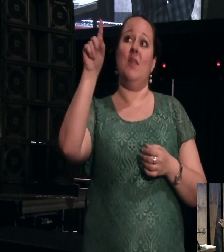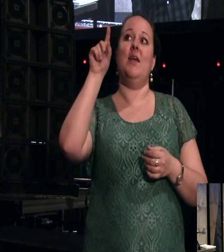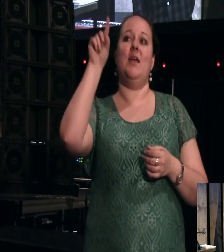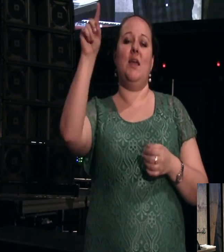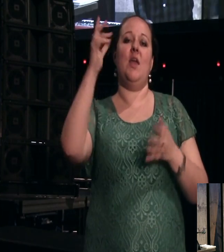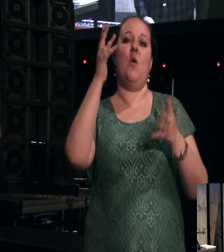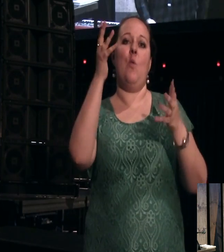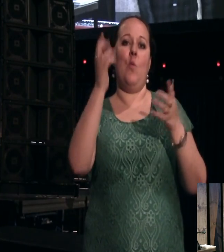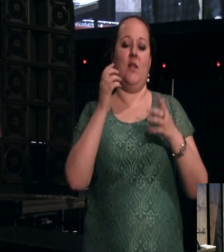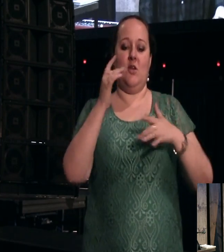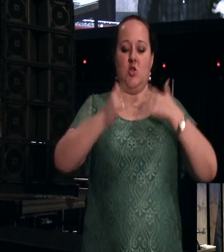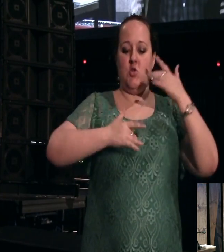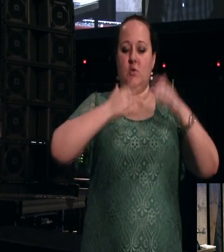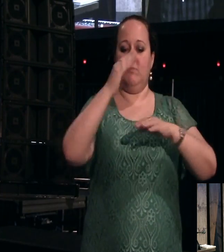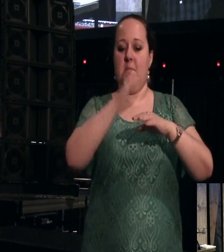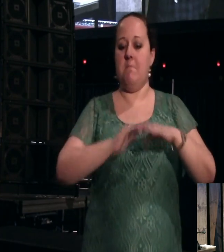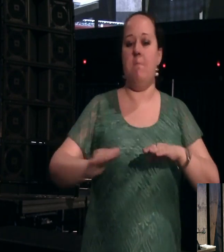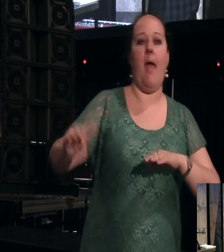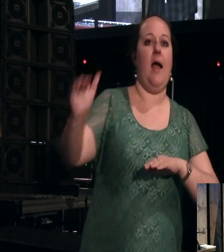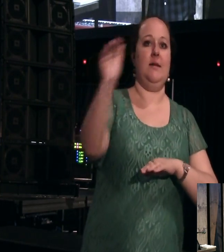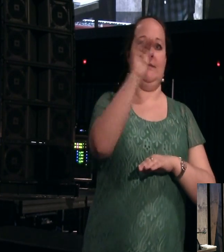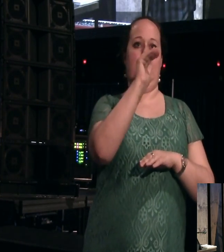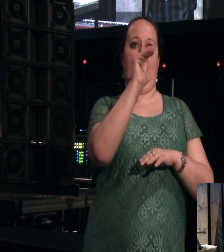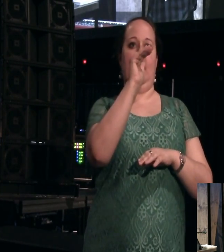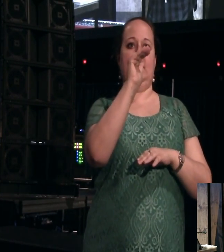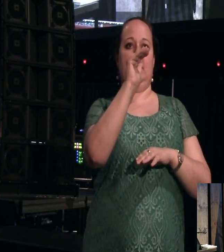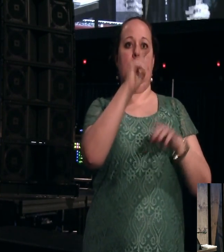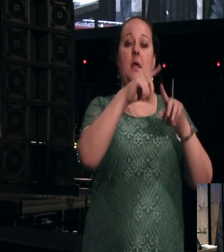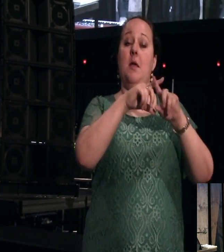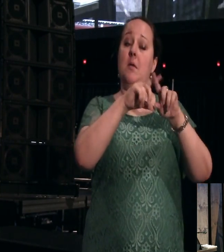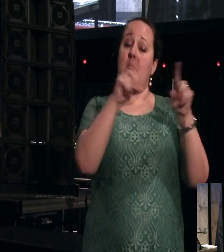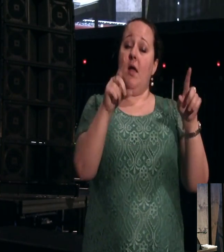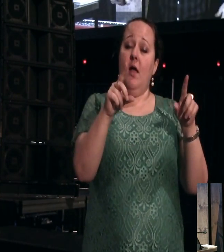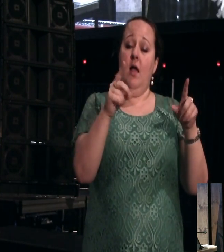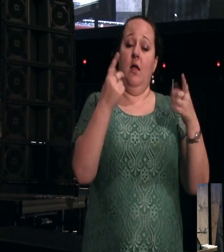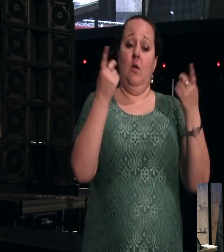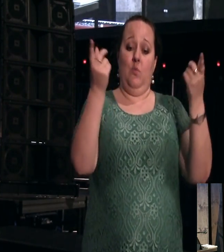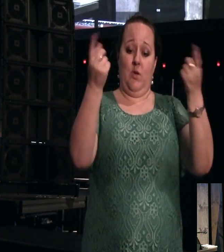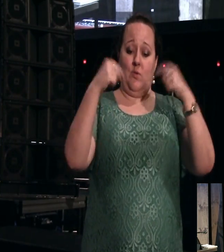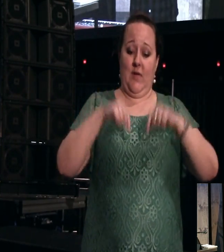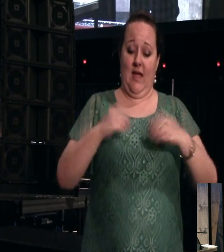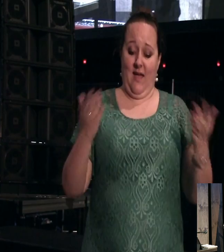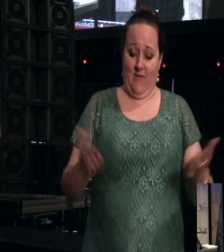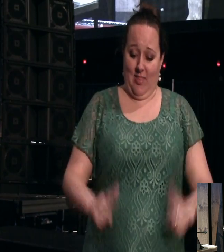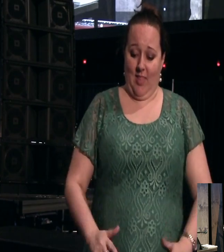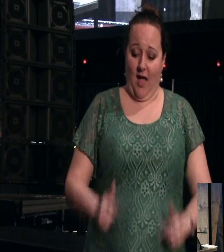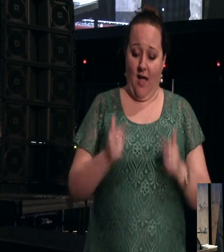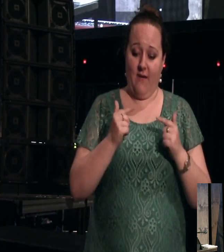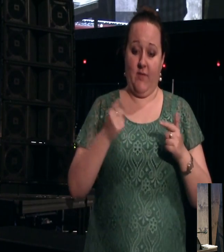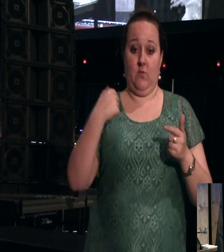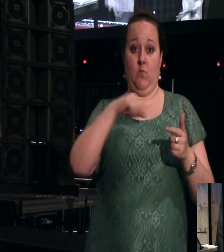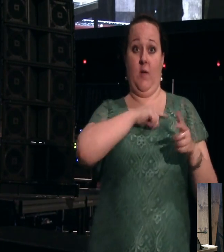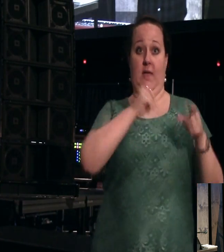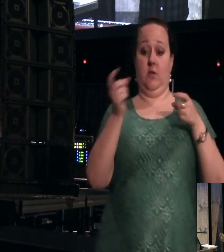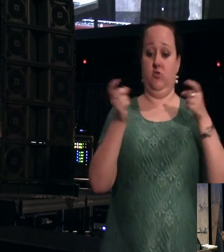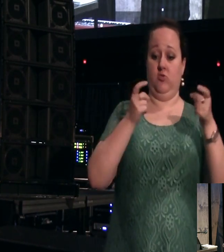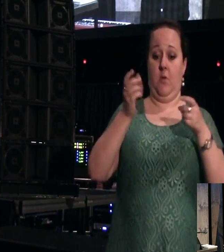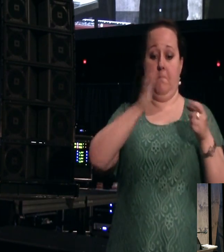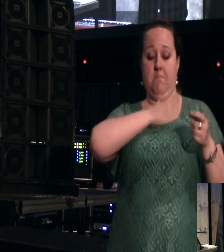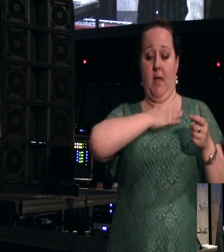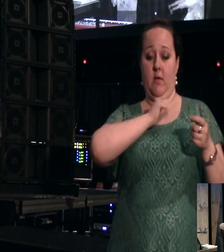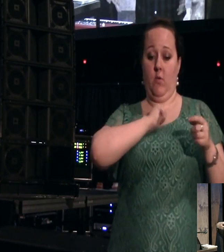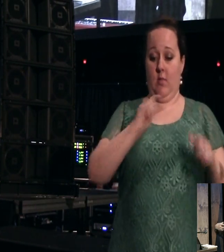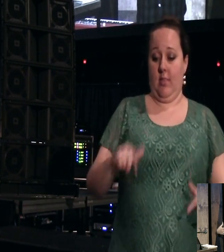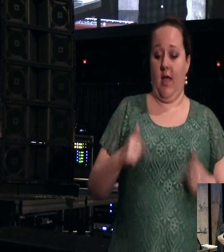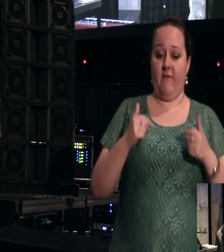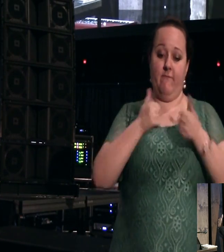We have a coach who wants our joy to be maximized. But when we step into life and